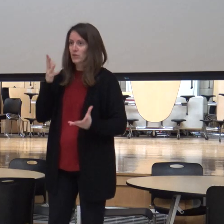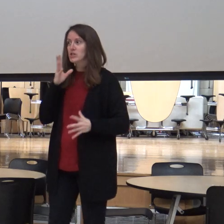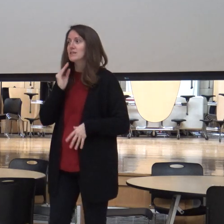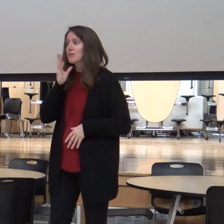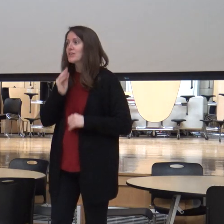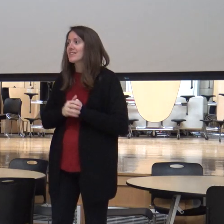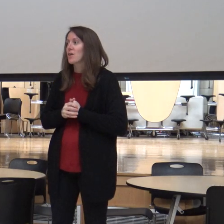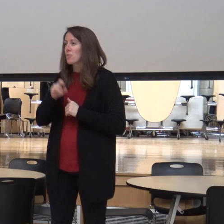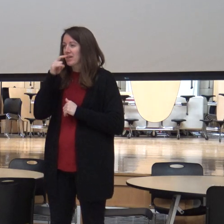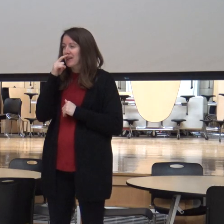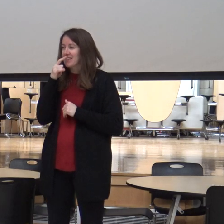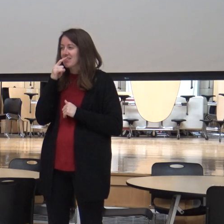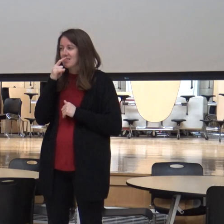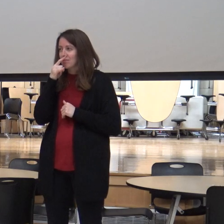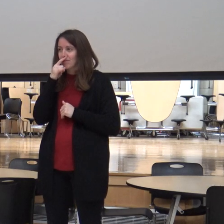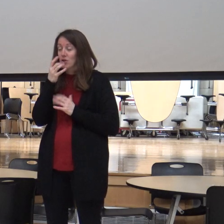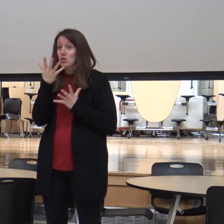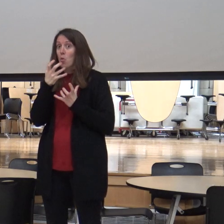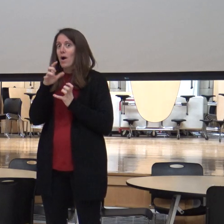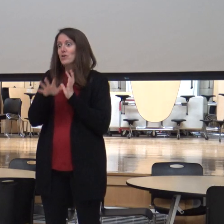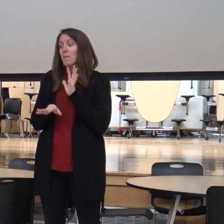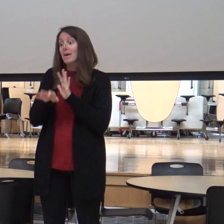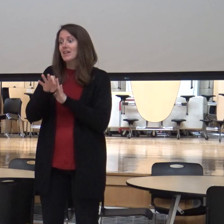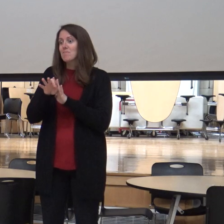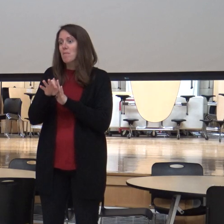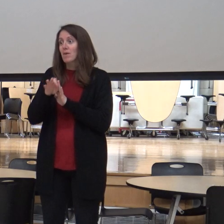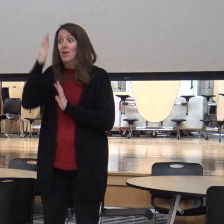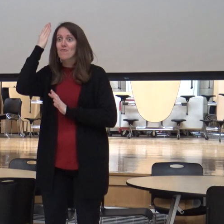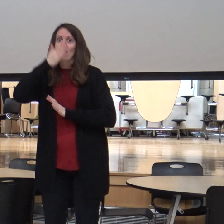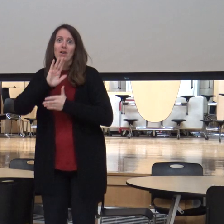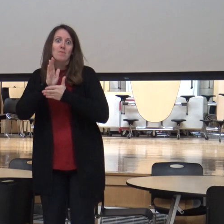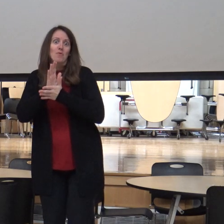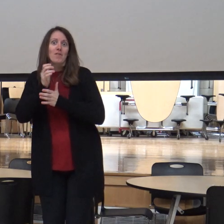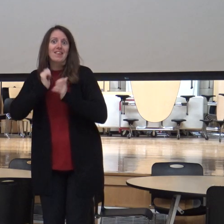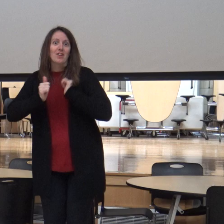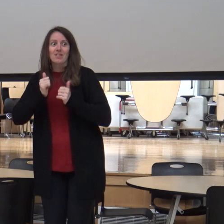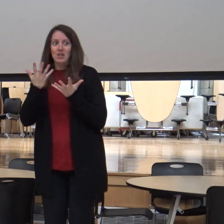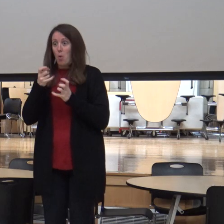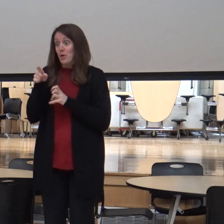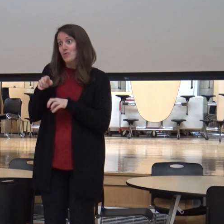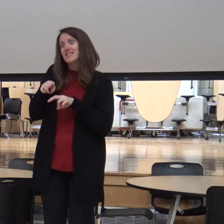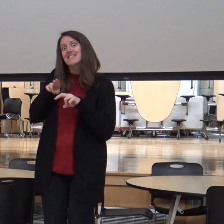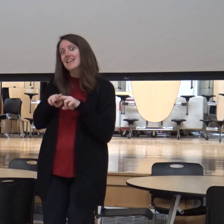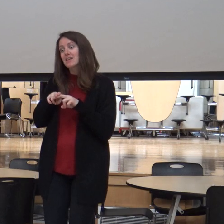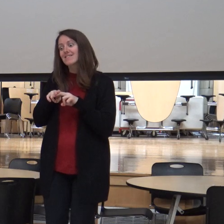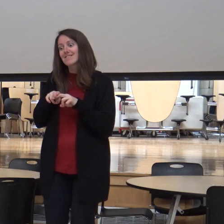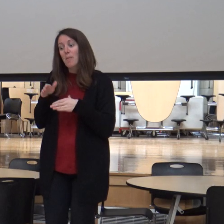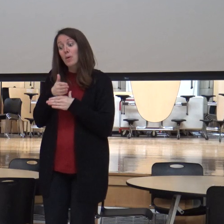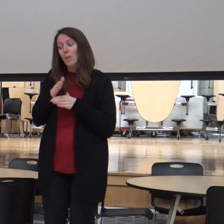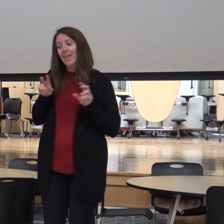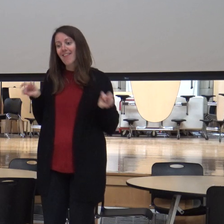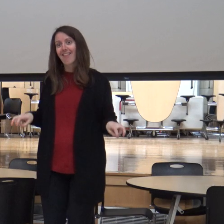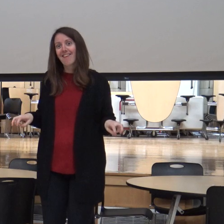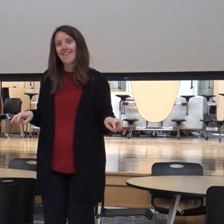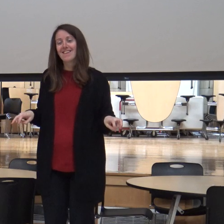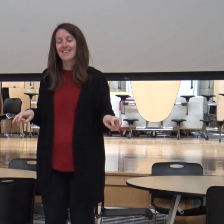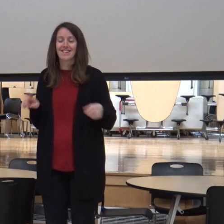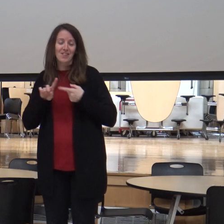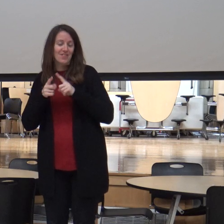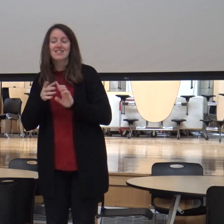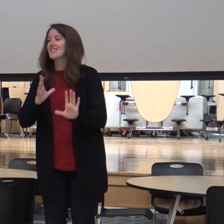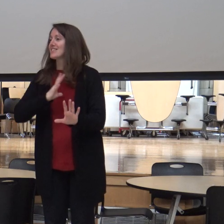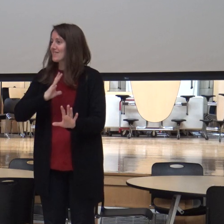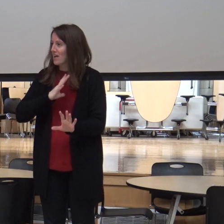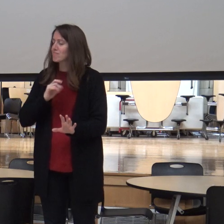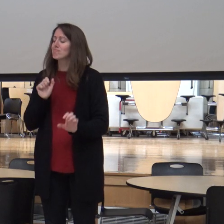Where they don't necessarily want you to pick them up right at the movie theater or go in with them and sit between them and their friends. And that's okay, I